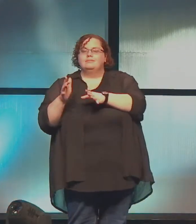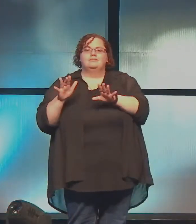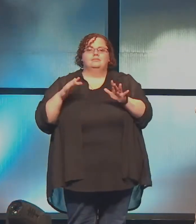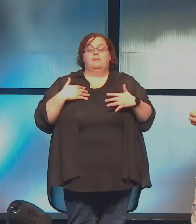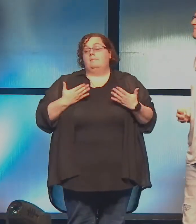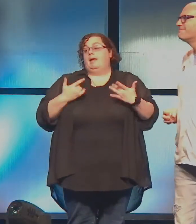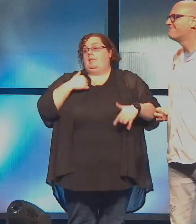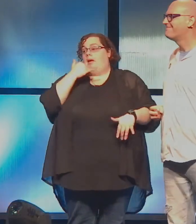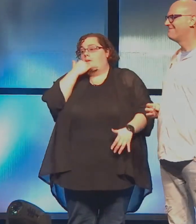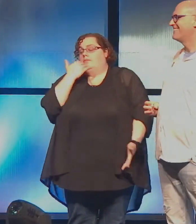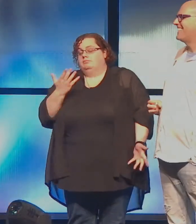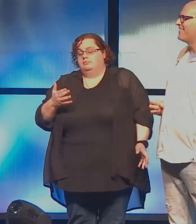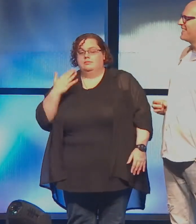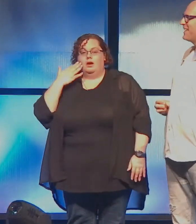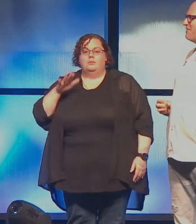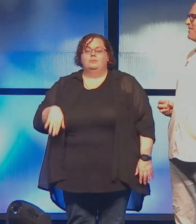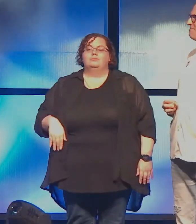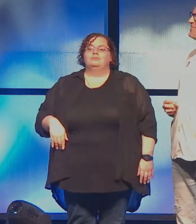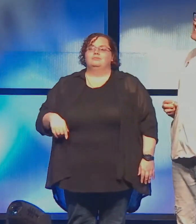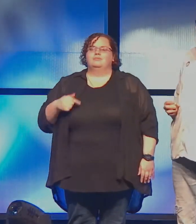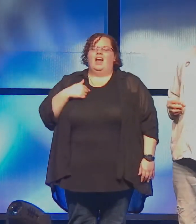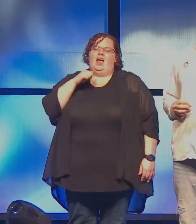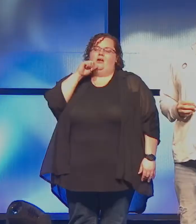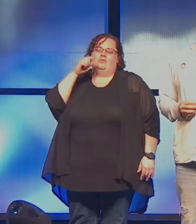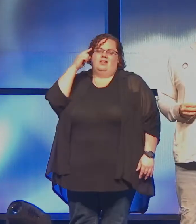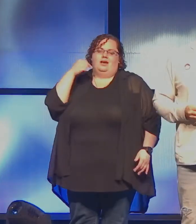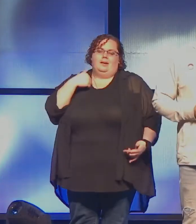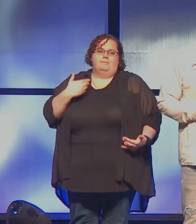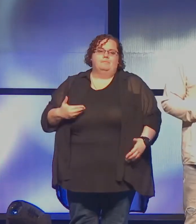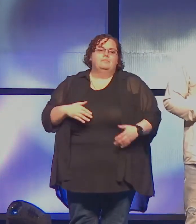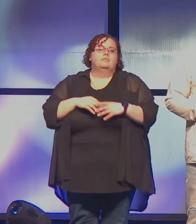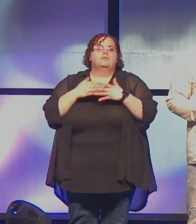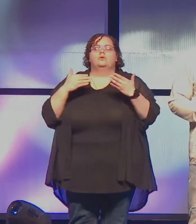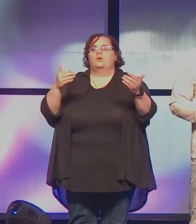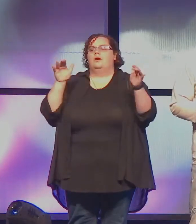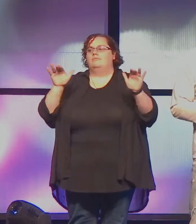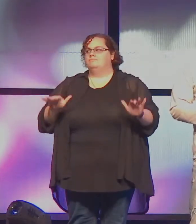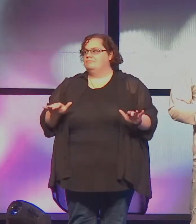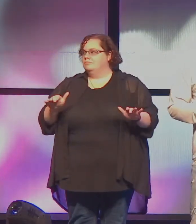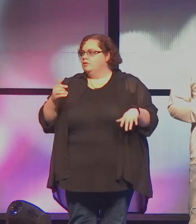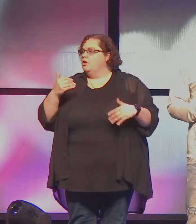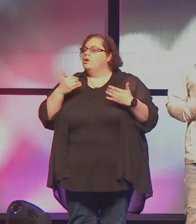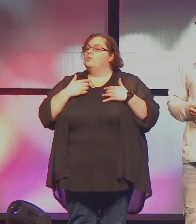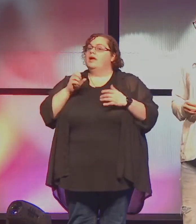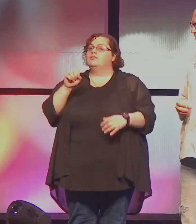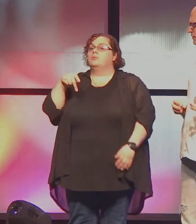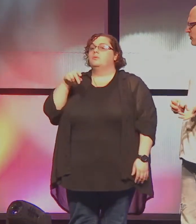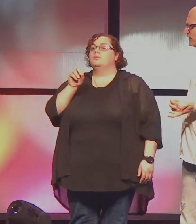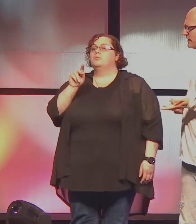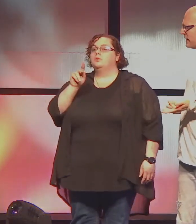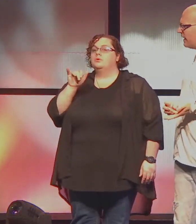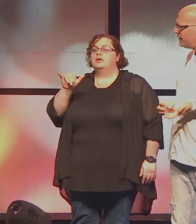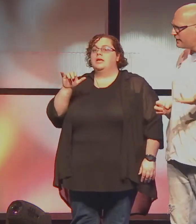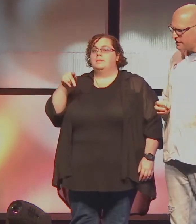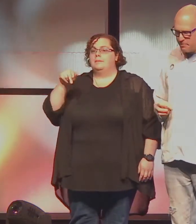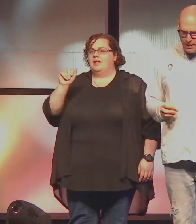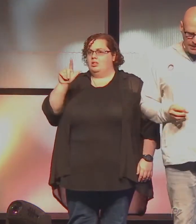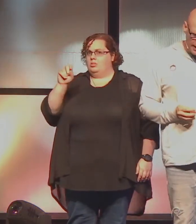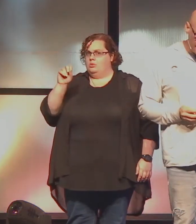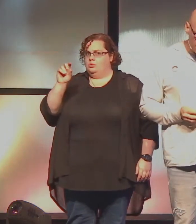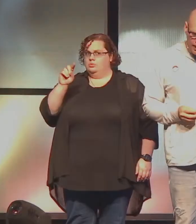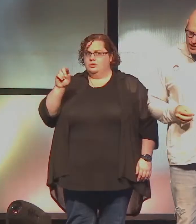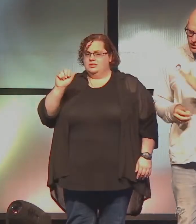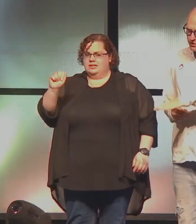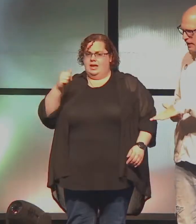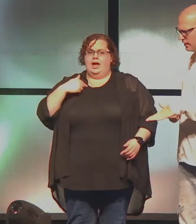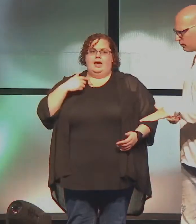wrong. Who knows? I don't think I am, though. Go ahead and have a seat. So we do have Spooky Palooza. It's been a little confusing today. I think Batman